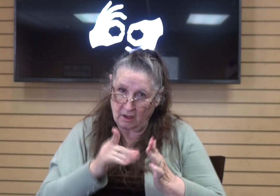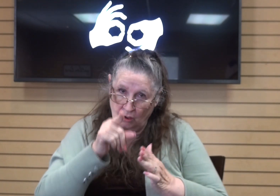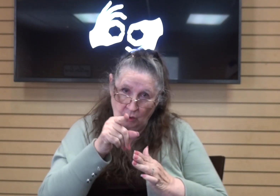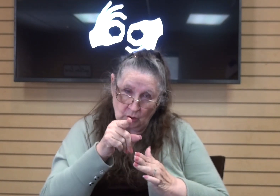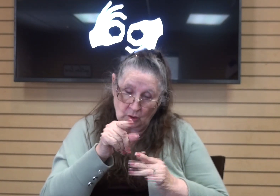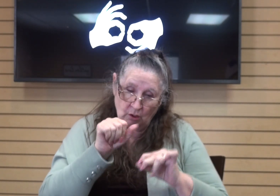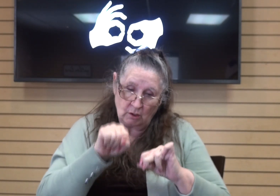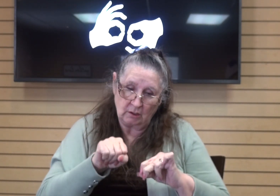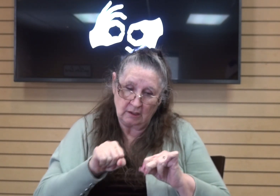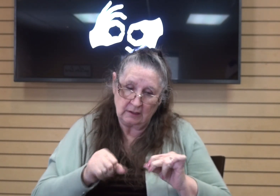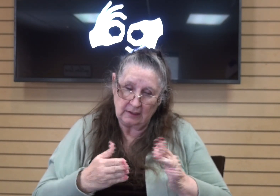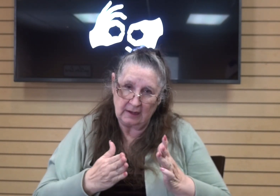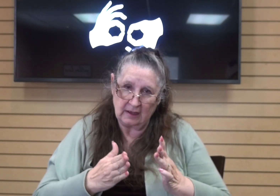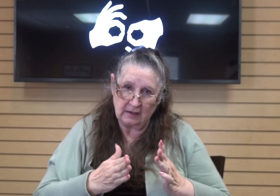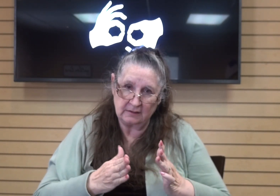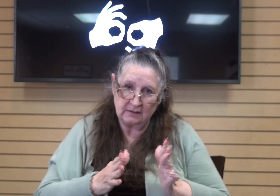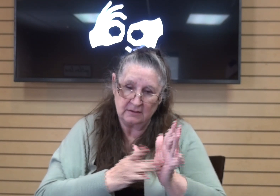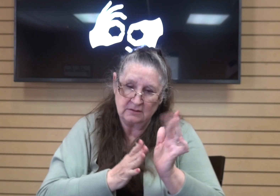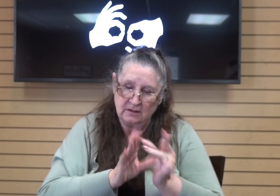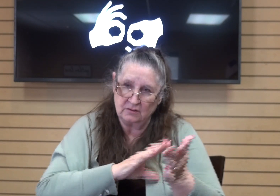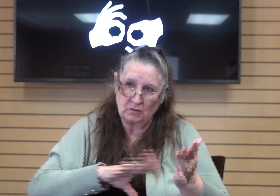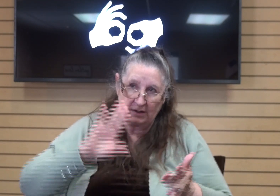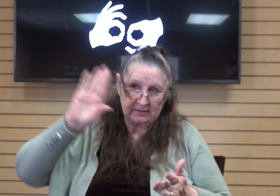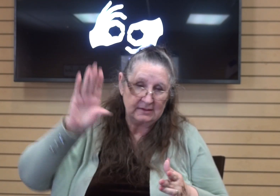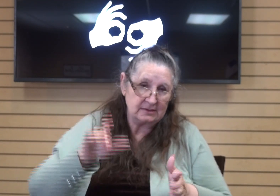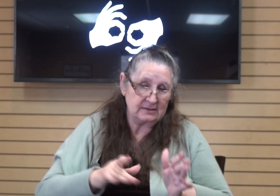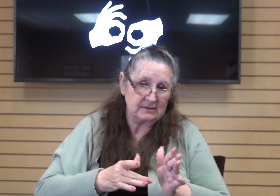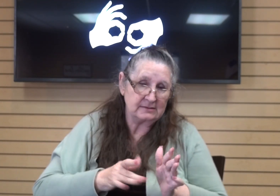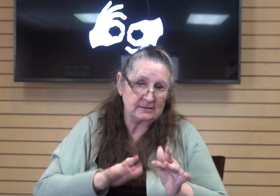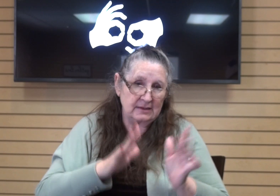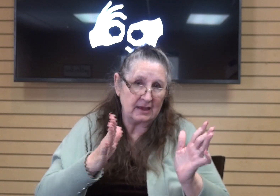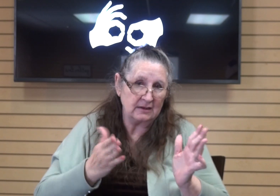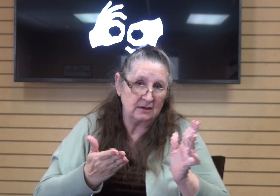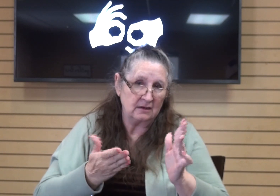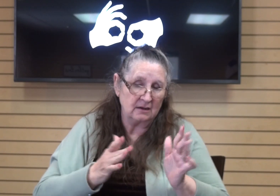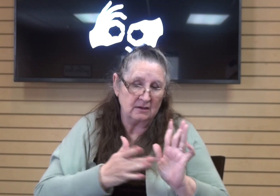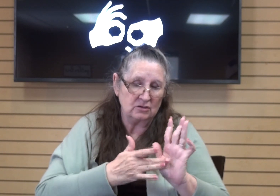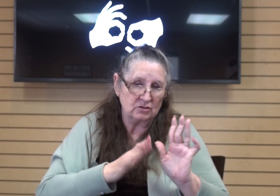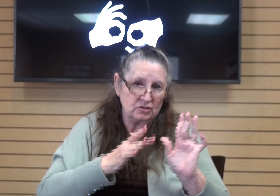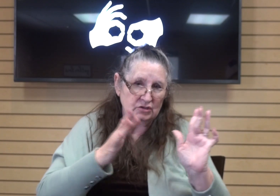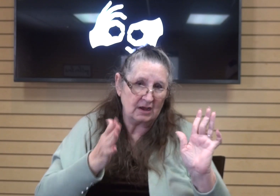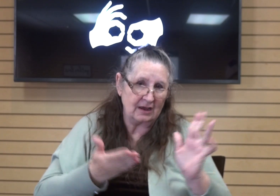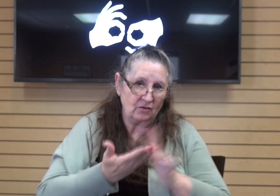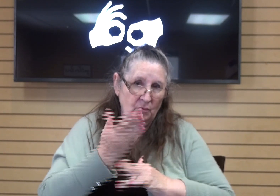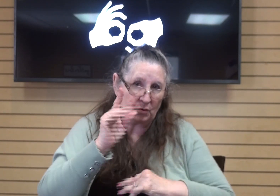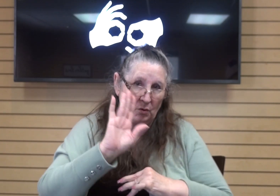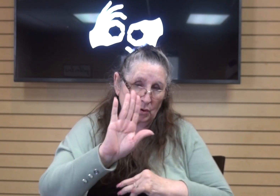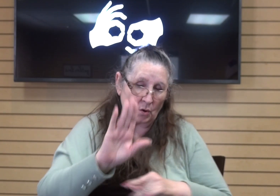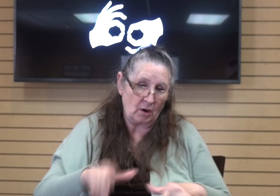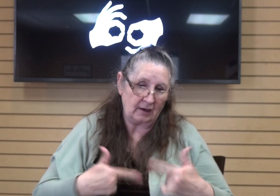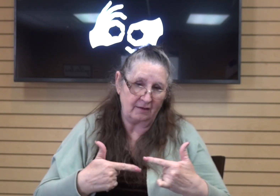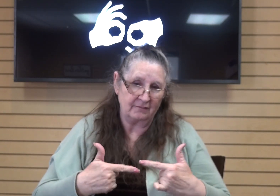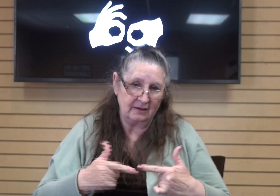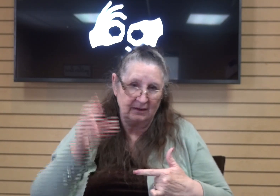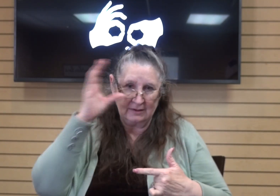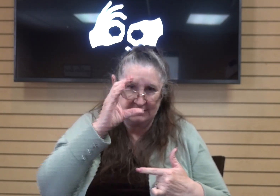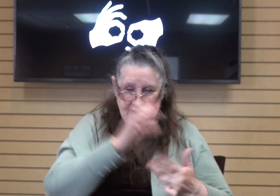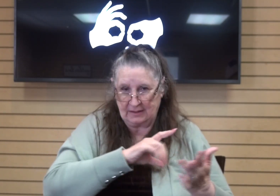let the light of Jesus Christ shine through you today? I encourage you to seek the Lord and ask Him to show